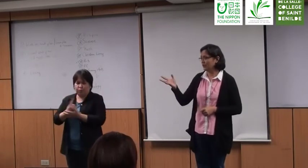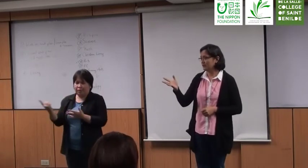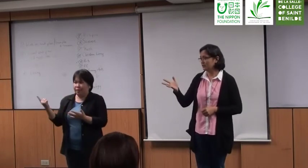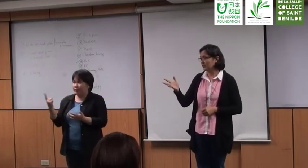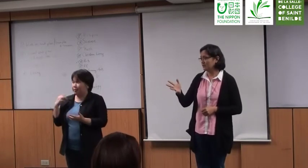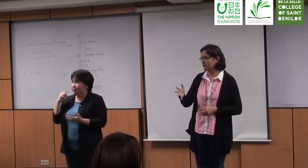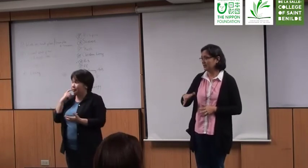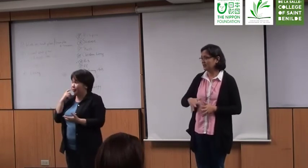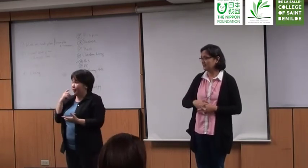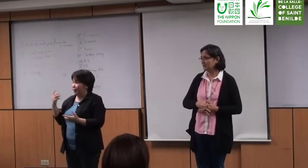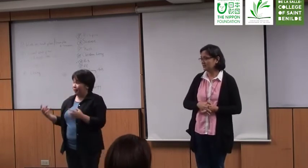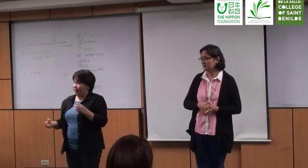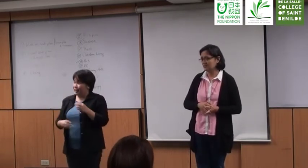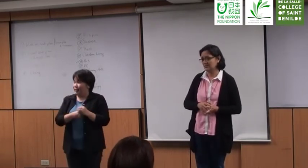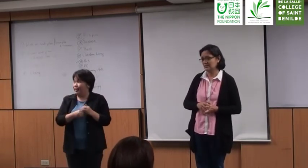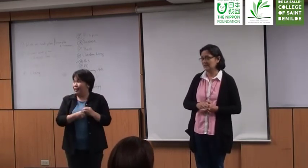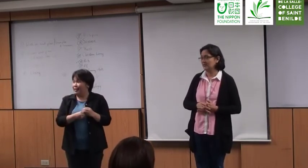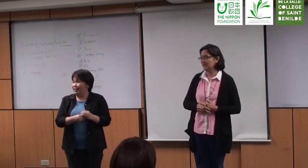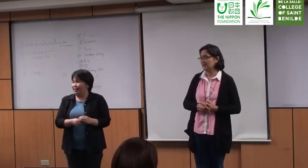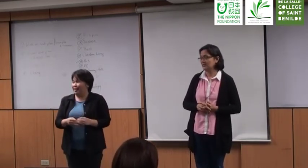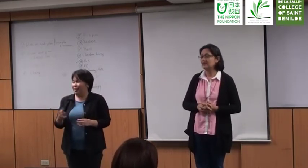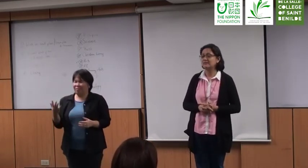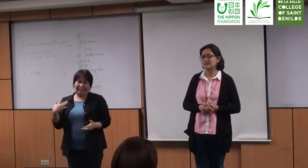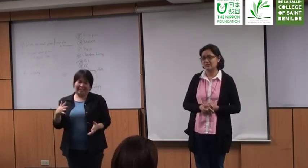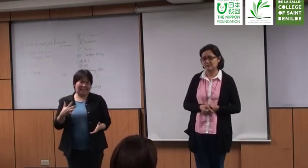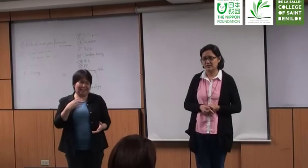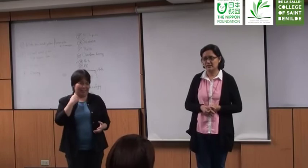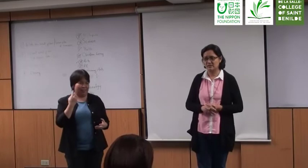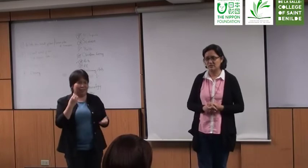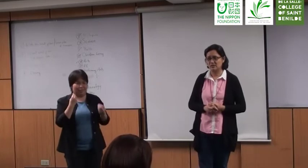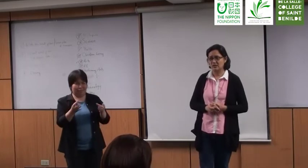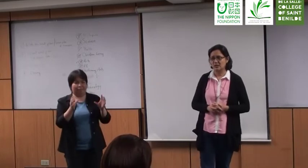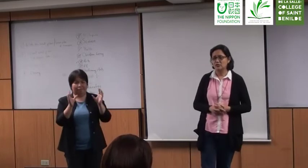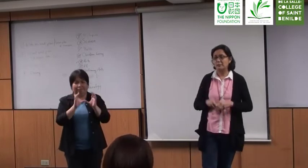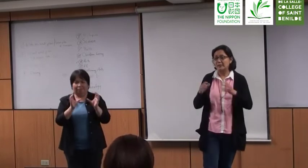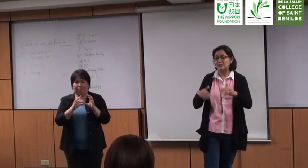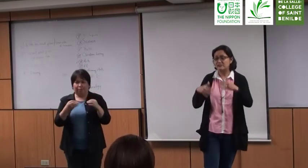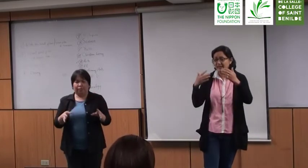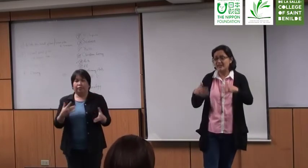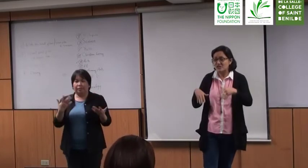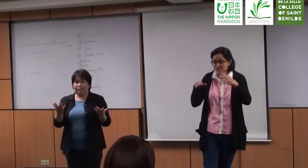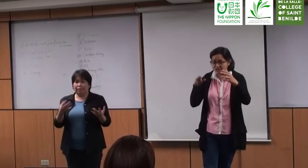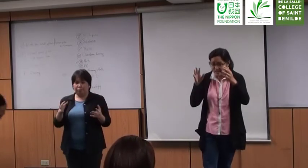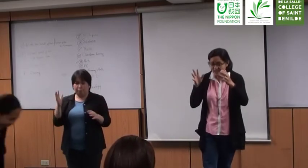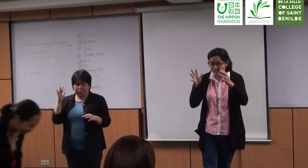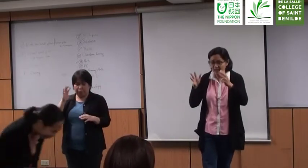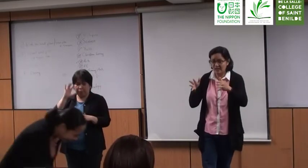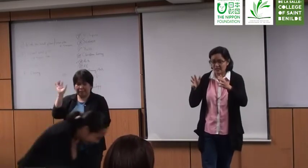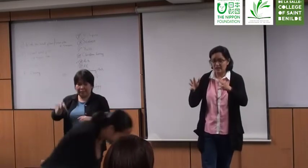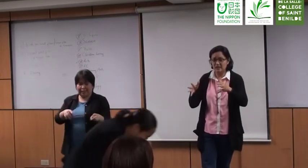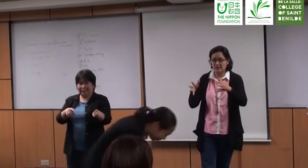May you want to say something else? Just give us a few. So please finish